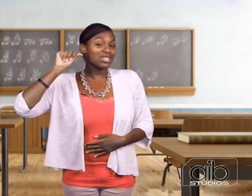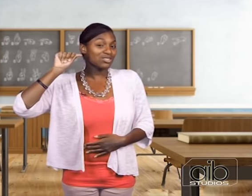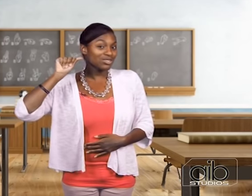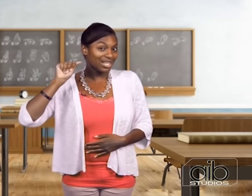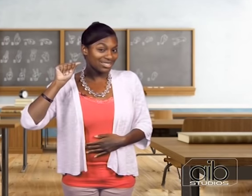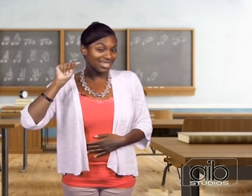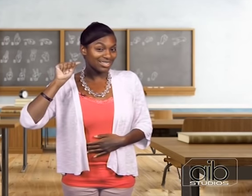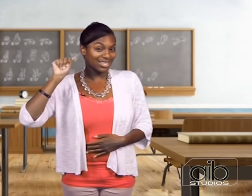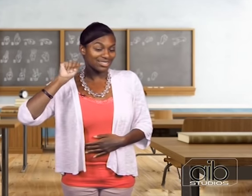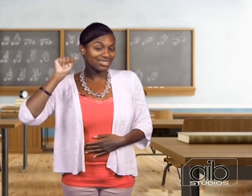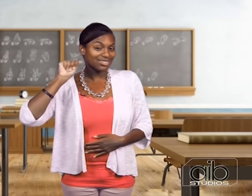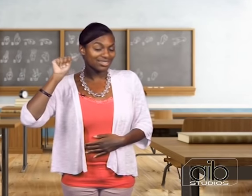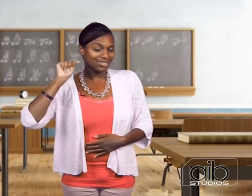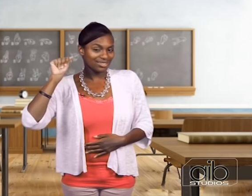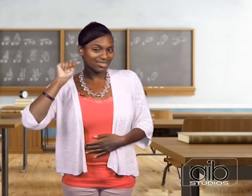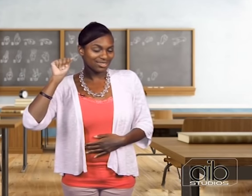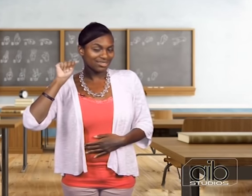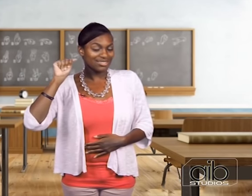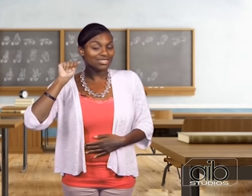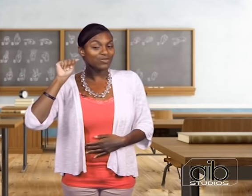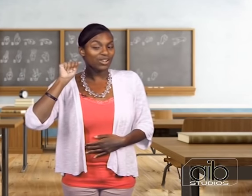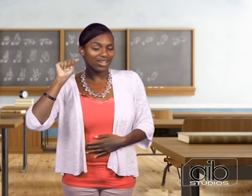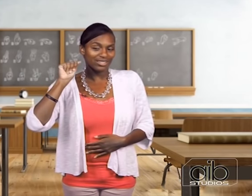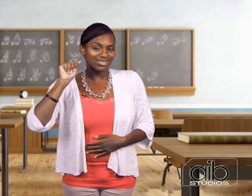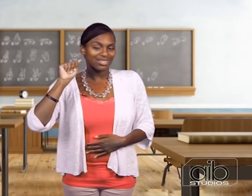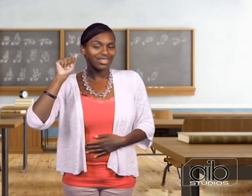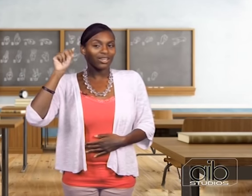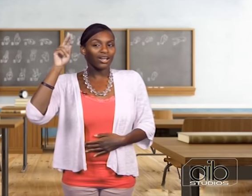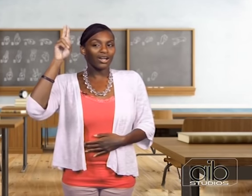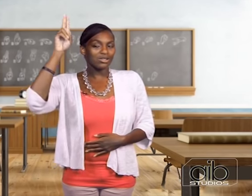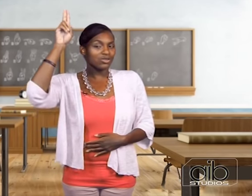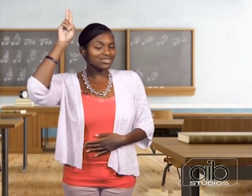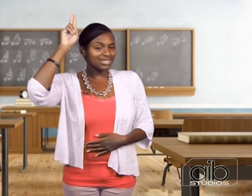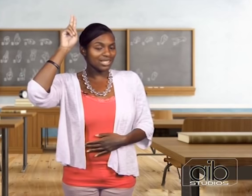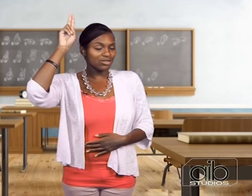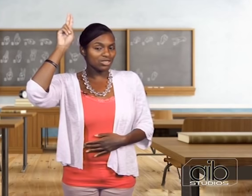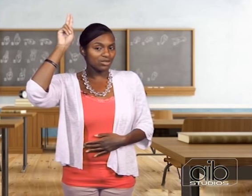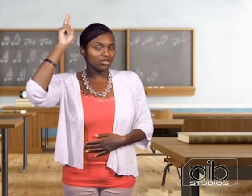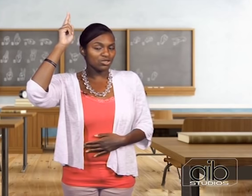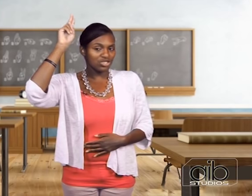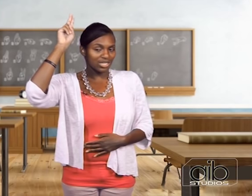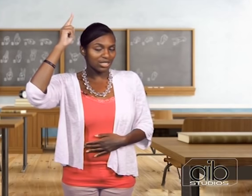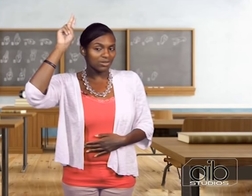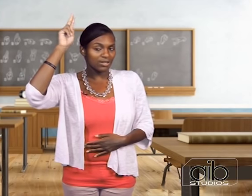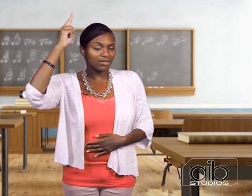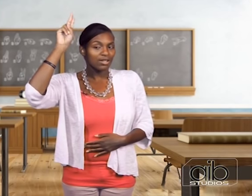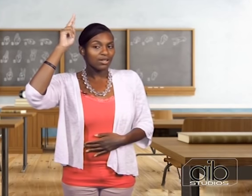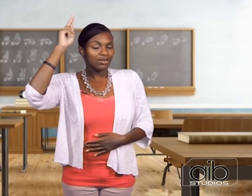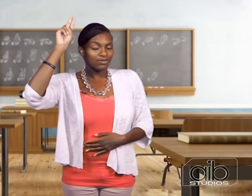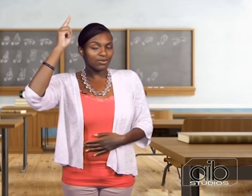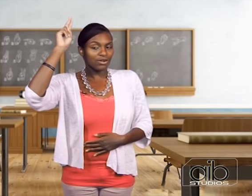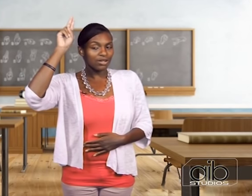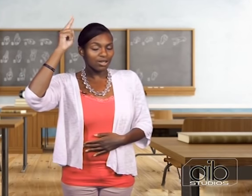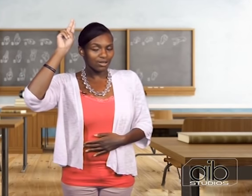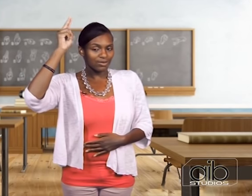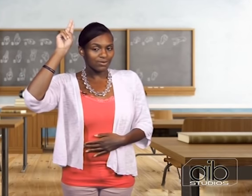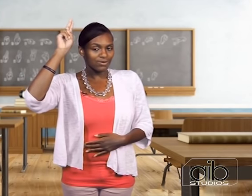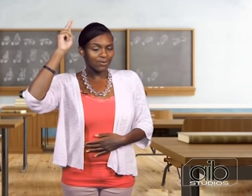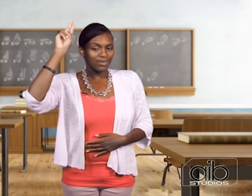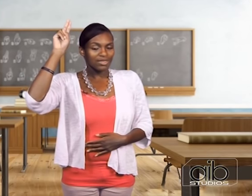sure that it's like this. This is for aunt. Uncle is the letter U, and you shake it up here for uncle.